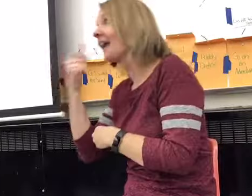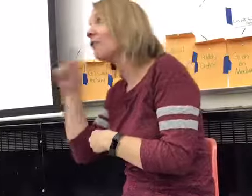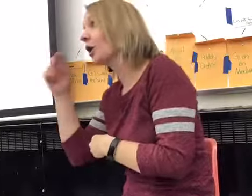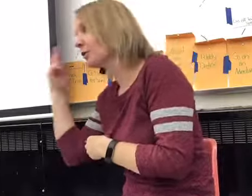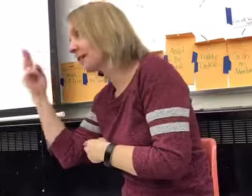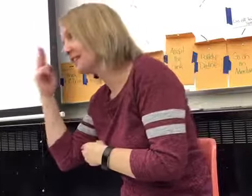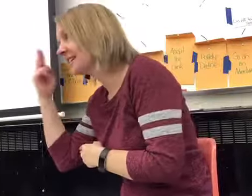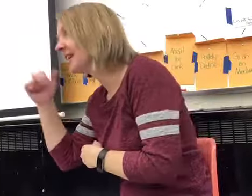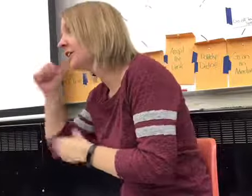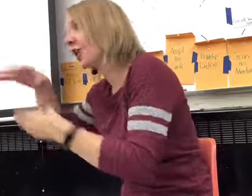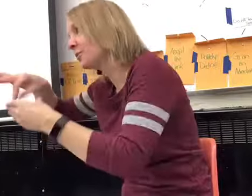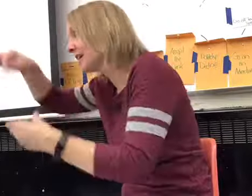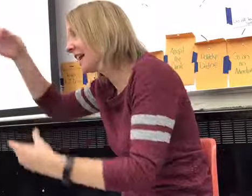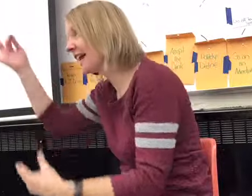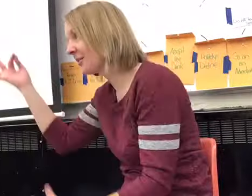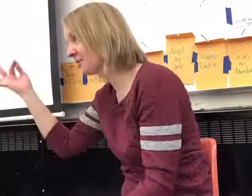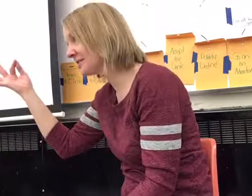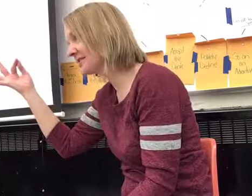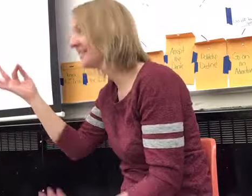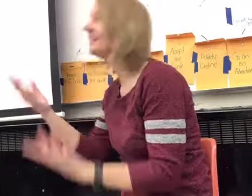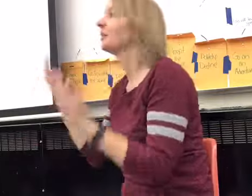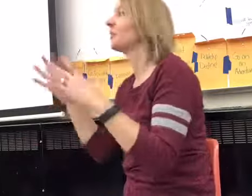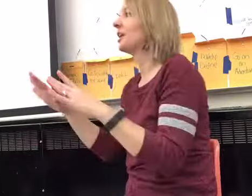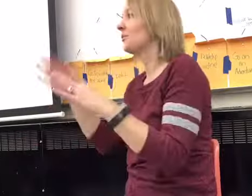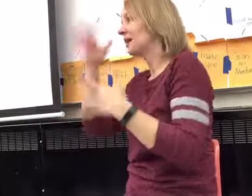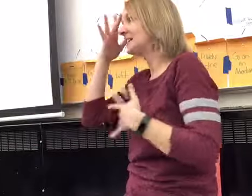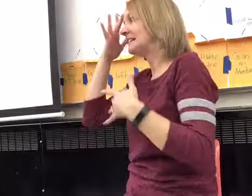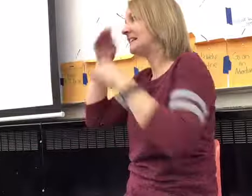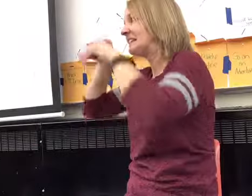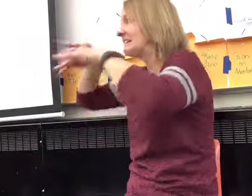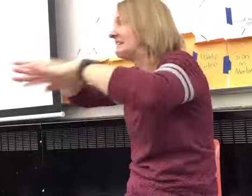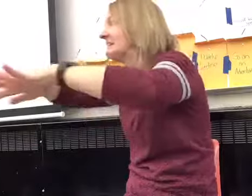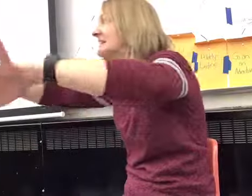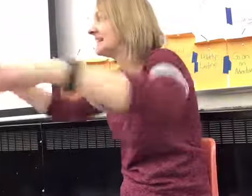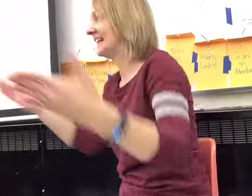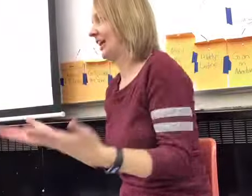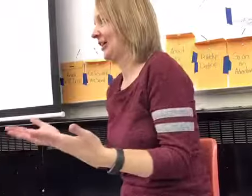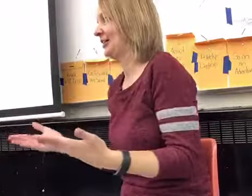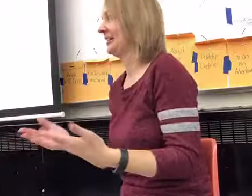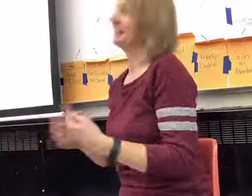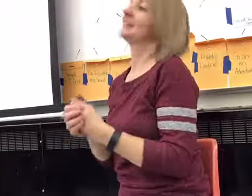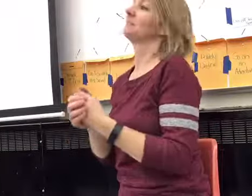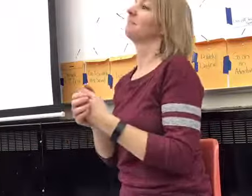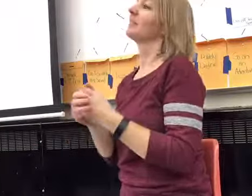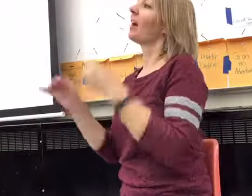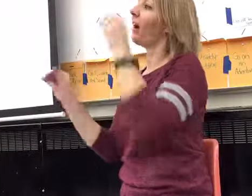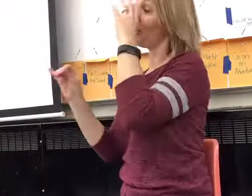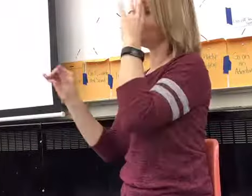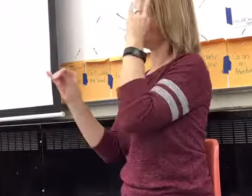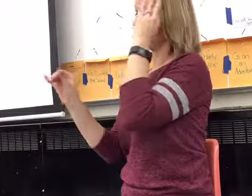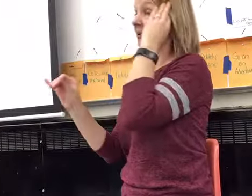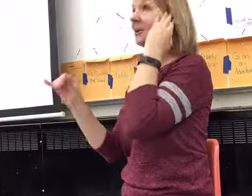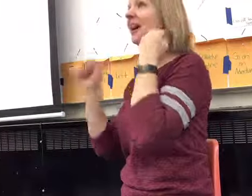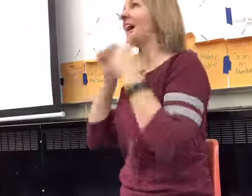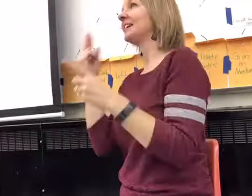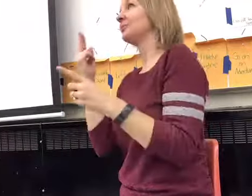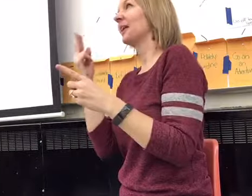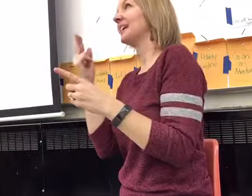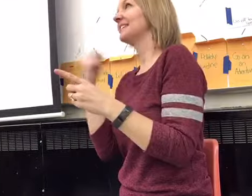We don't want late 1800s diseases coming out of this little baggie. Okay? Also, I didn't realize until like 2 class periods ago.